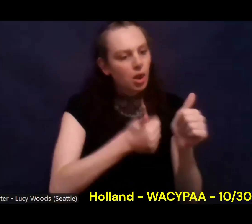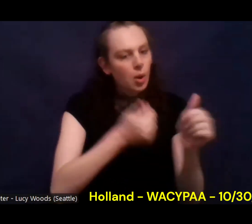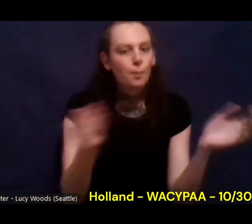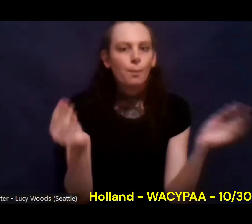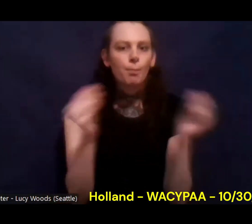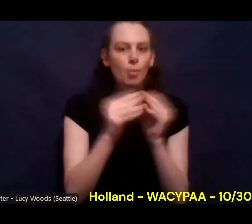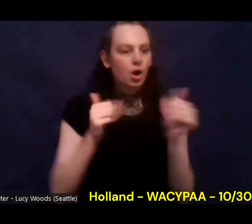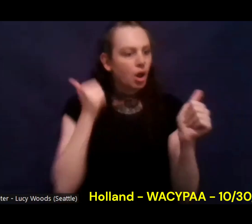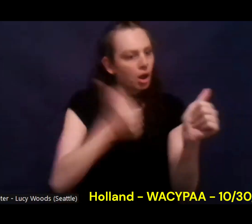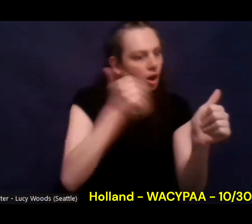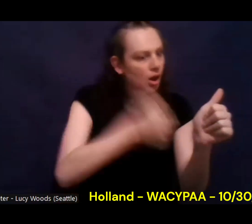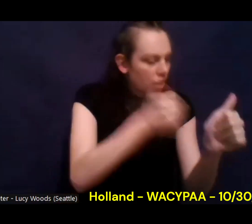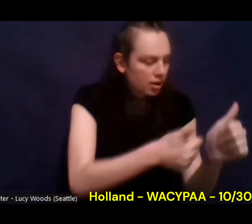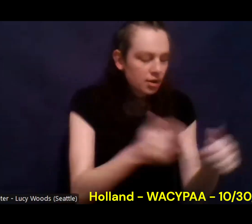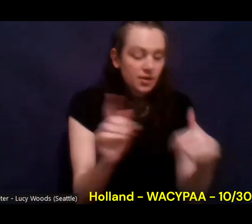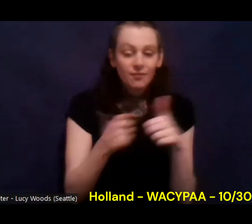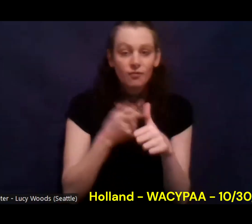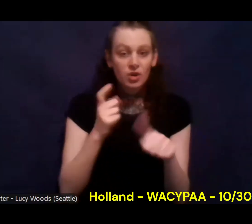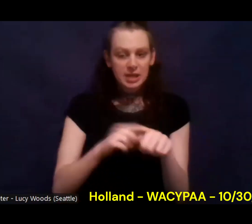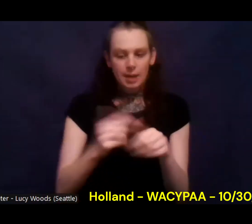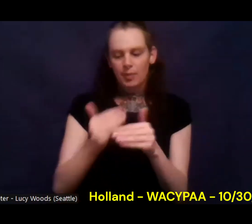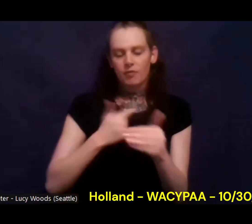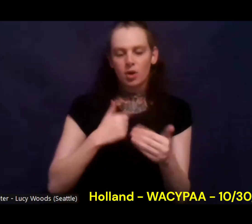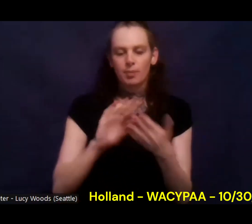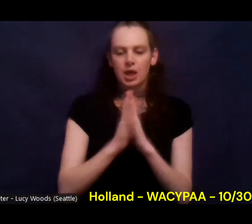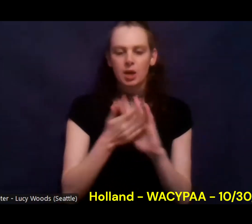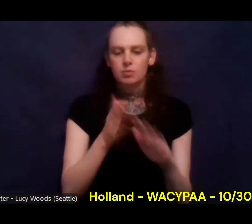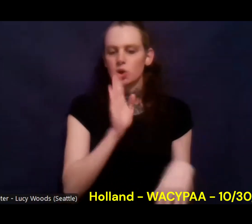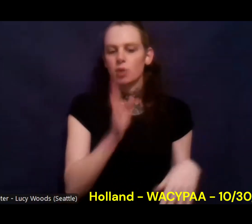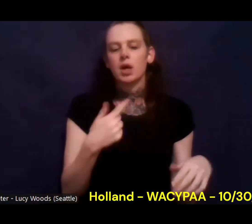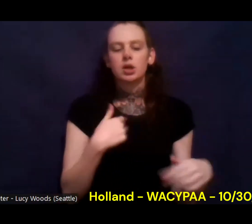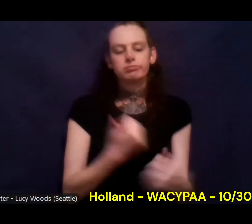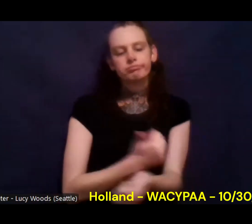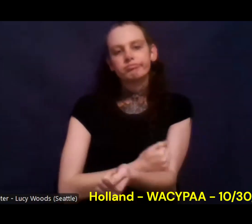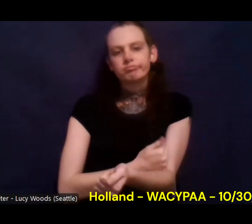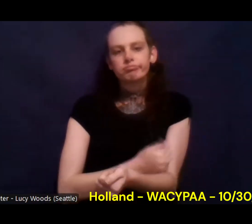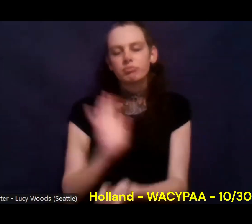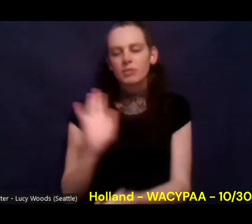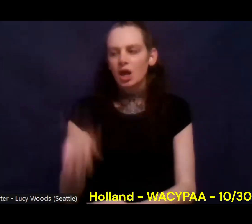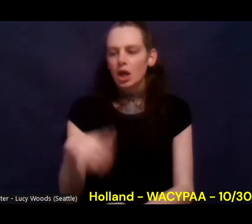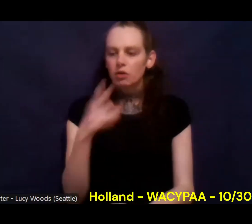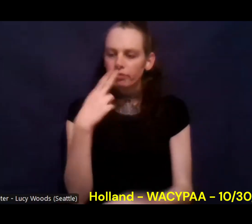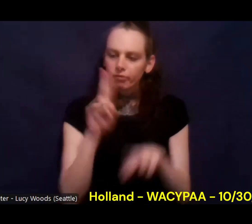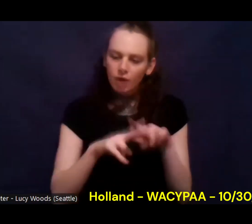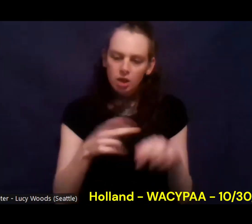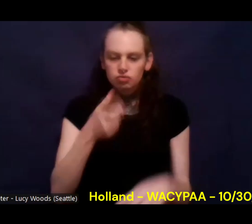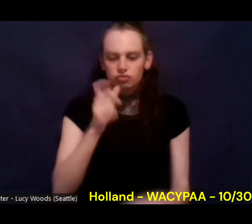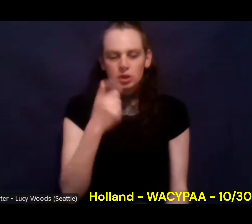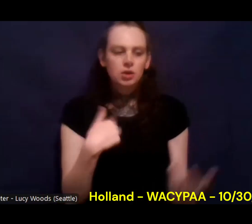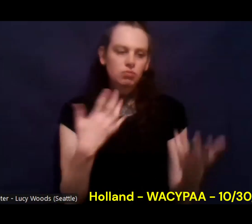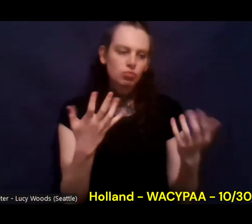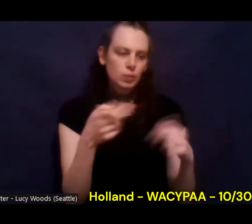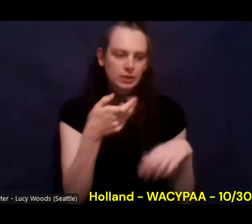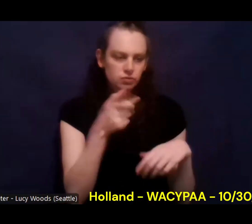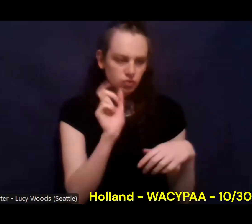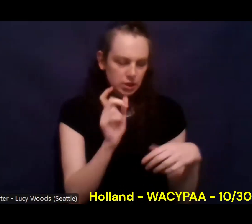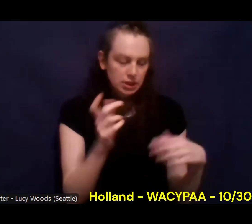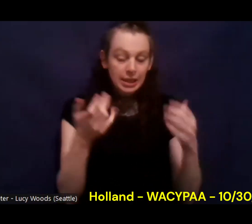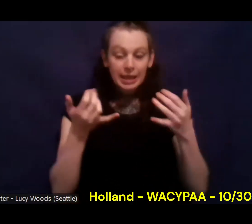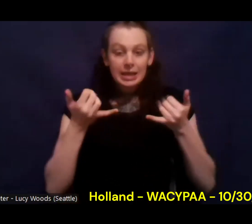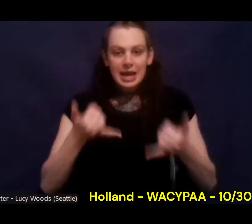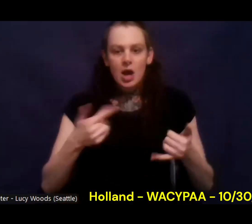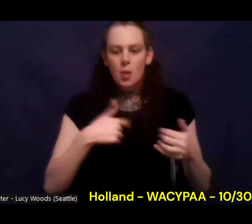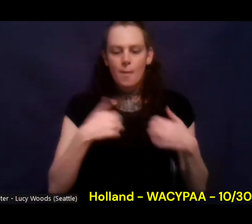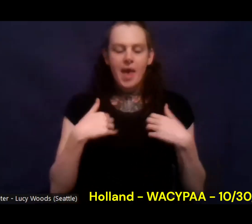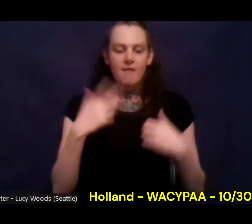Because the first time before I got sober, like I just did drugs because it was just like what I wanted to do. I drank because it was what I wanted to do. This time I had a reason.